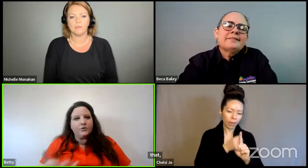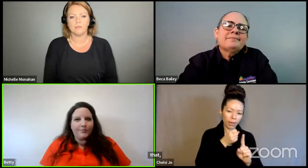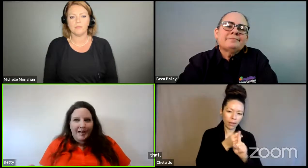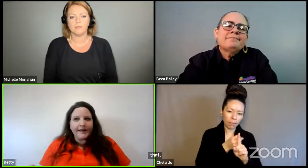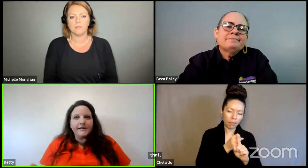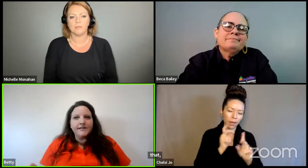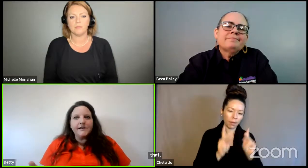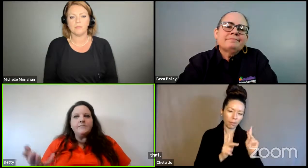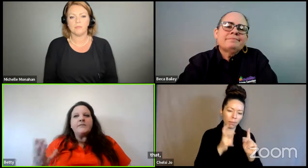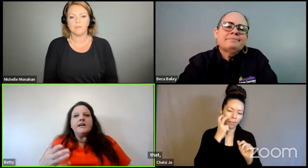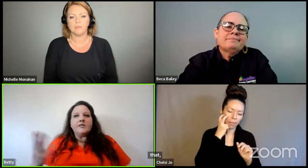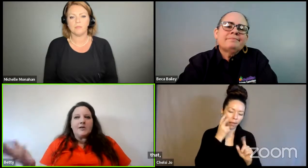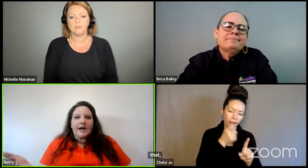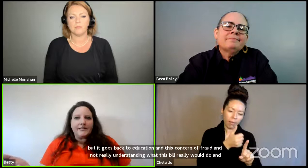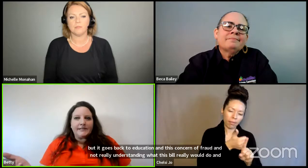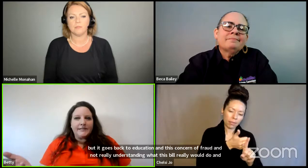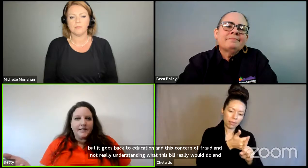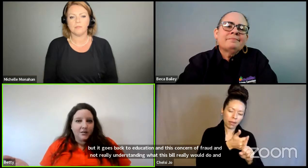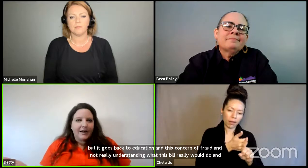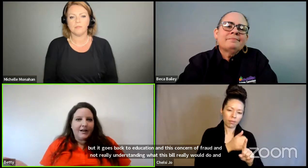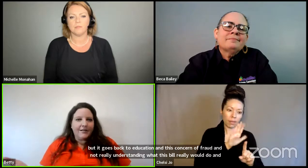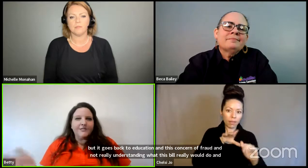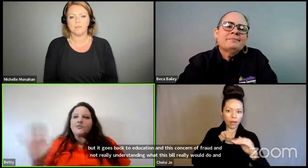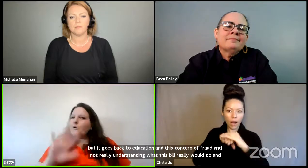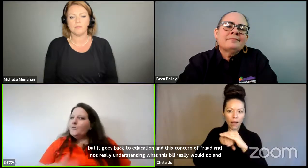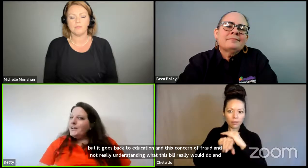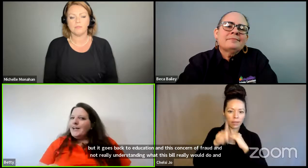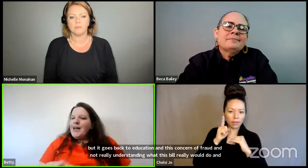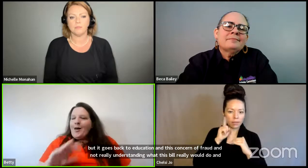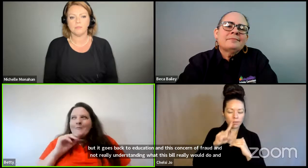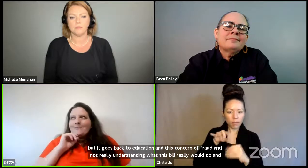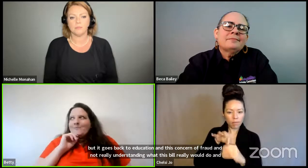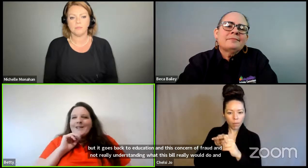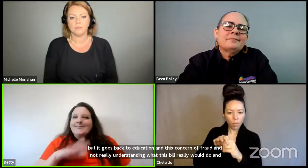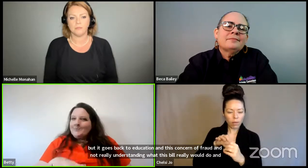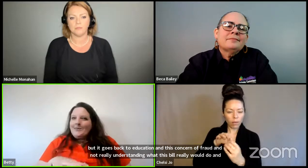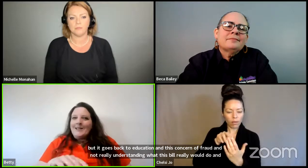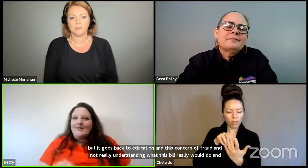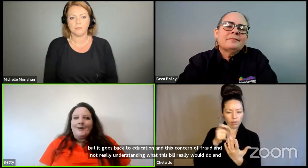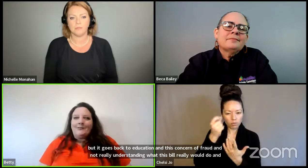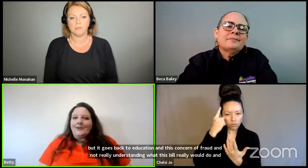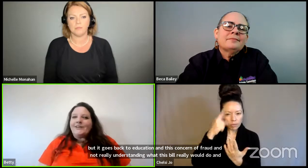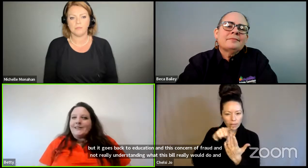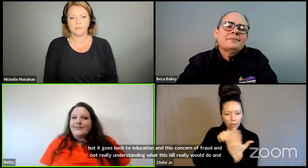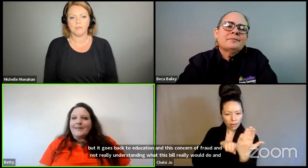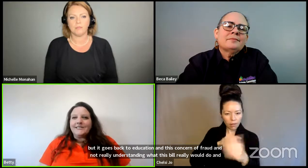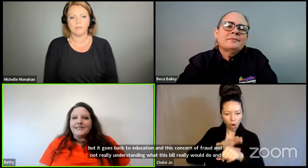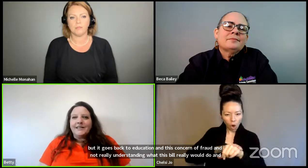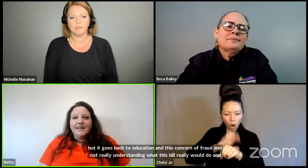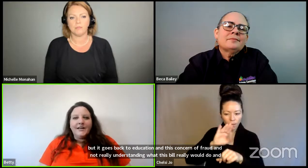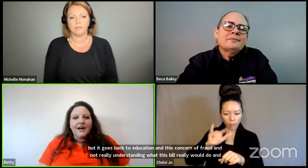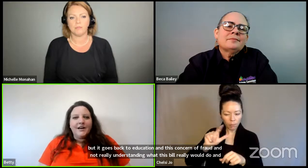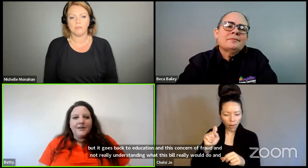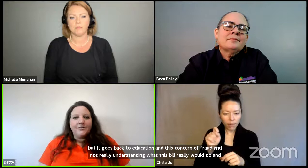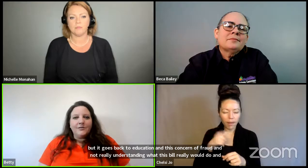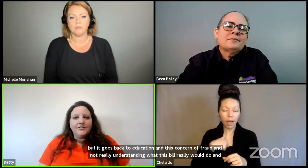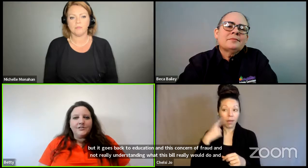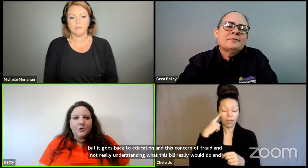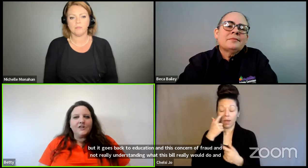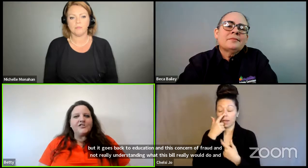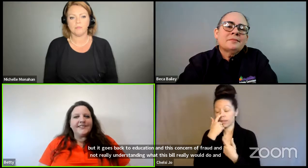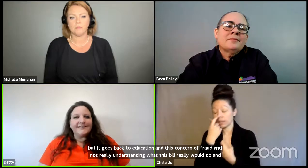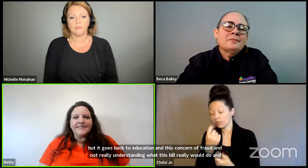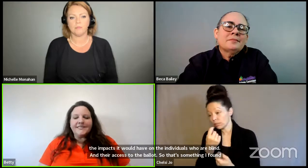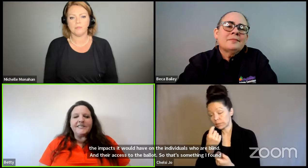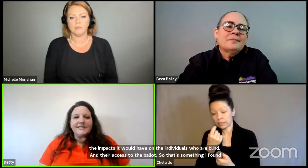individuals who are blind and their access to the ballot. So that's something that I found very interesting,